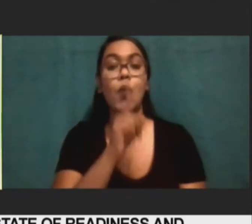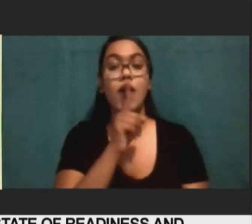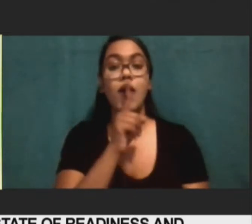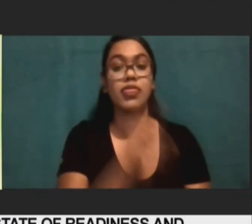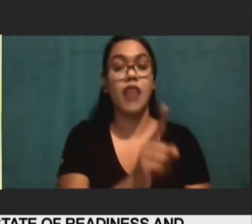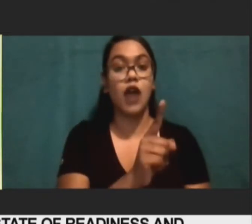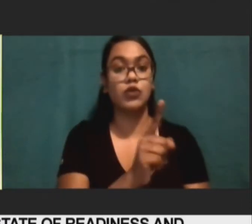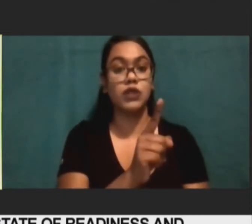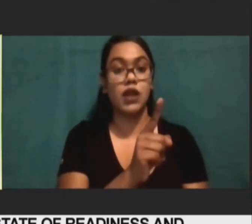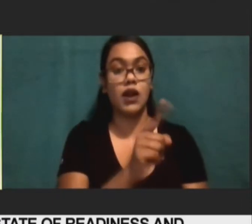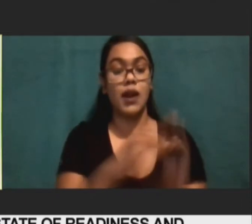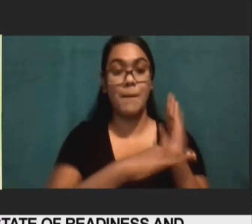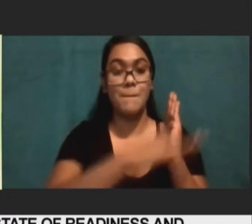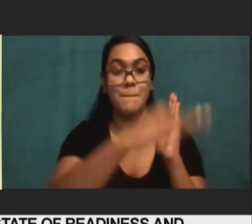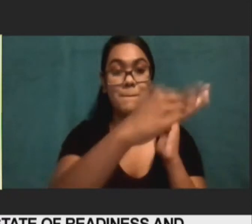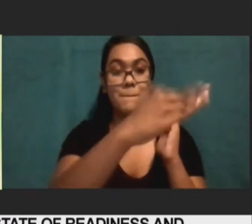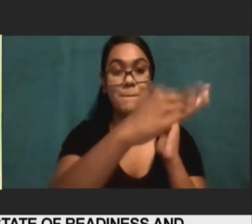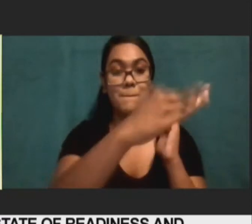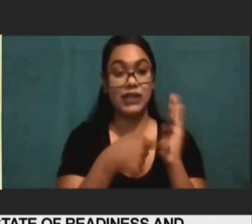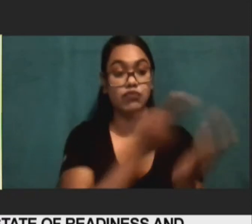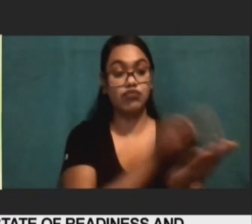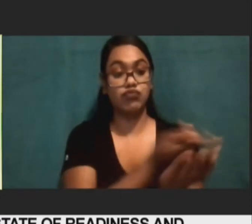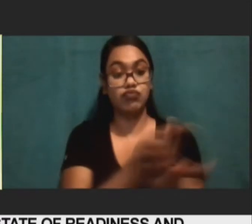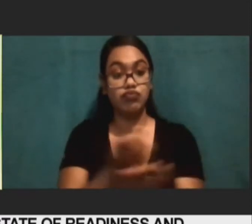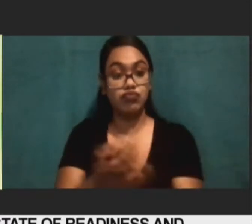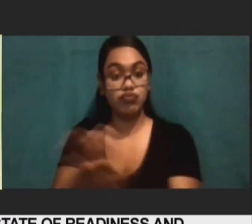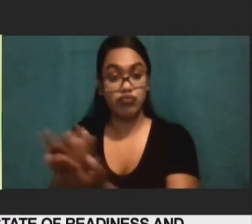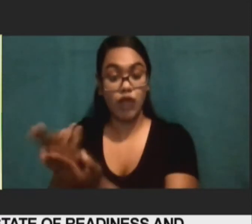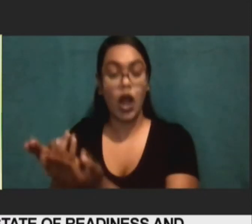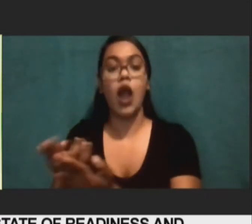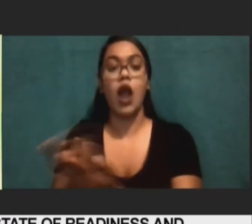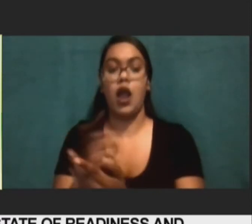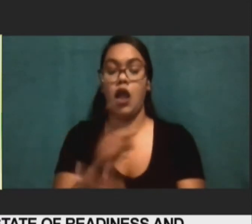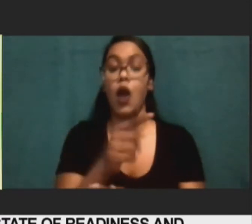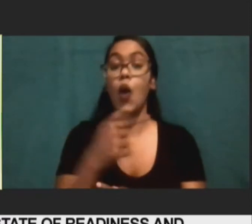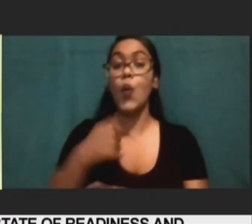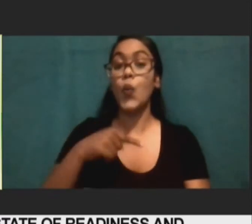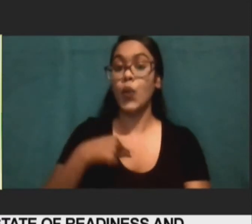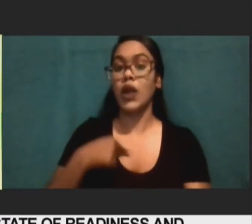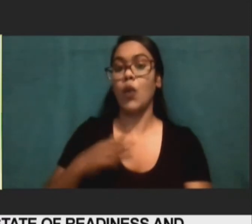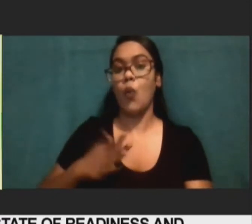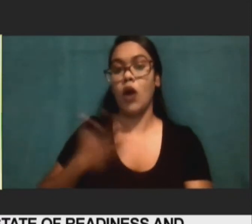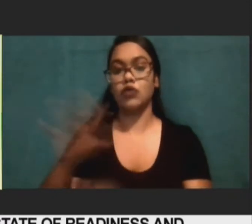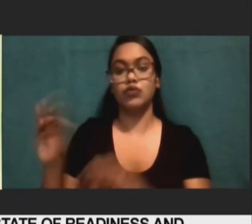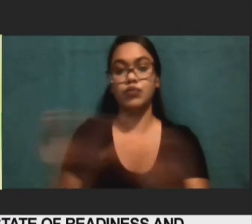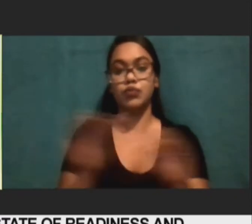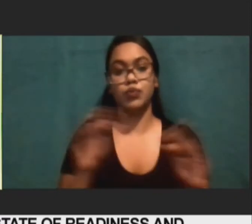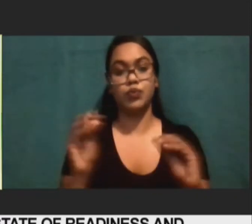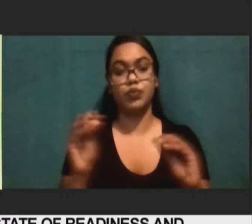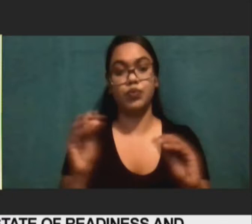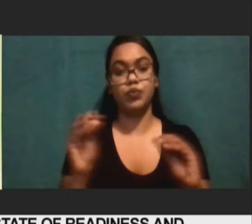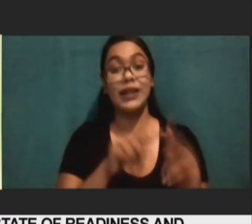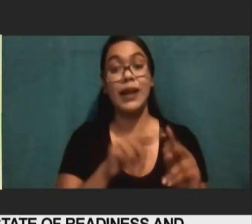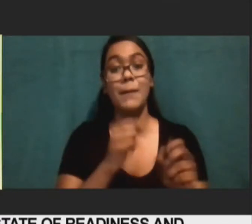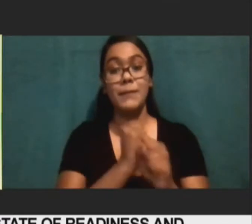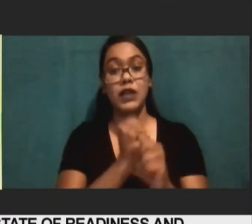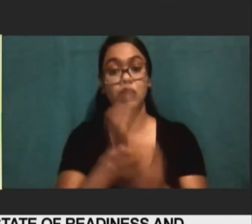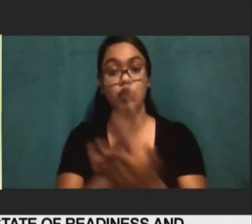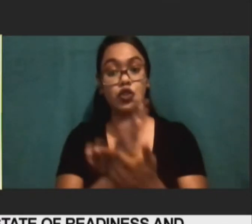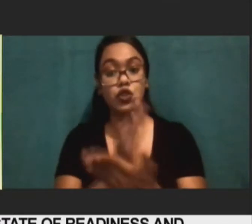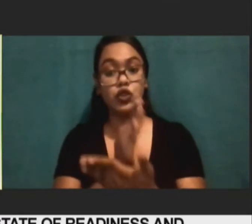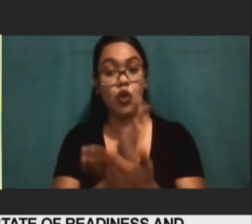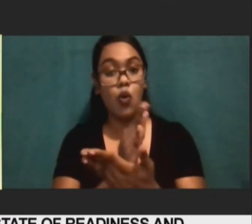not 1,000 beds, the 1,000 posts that are still needed to enhance the battle and combat for COVID-19. We